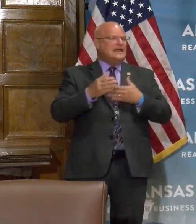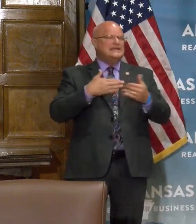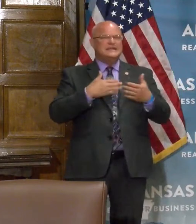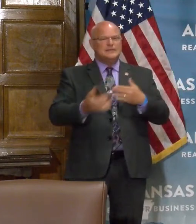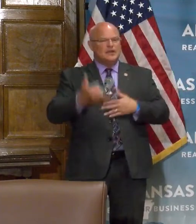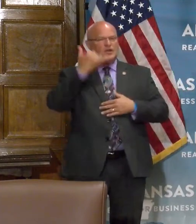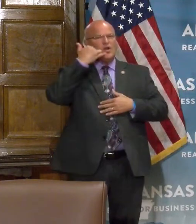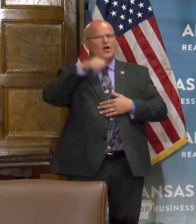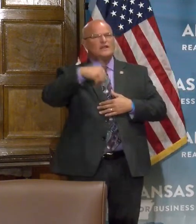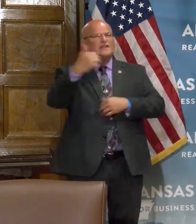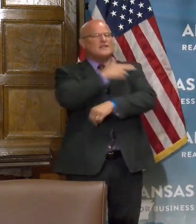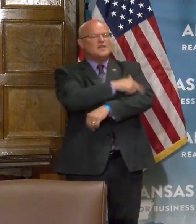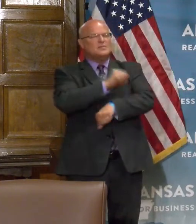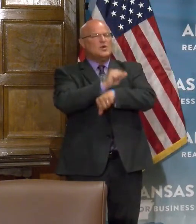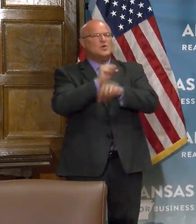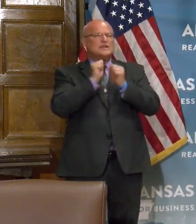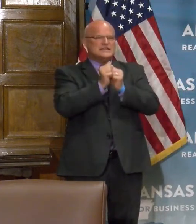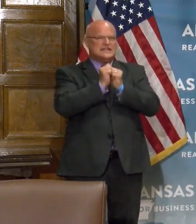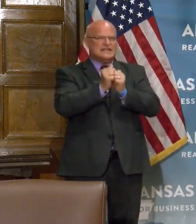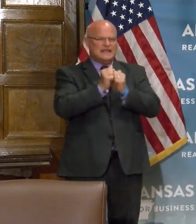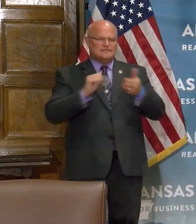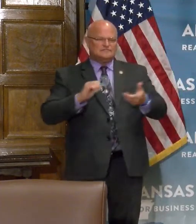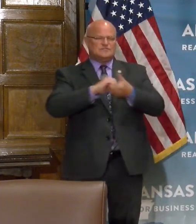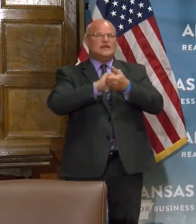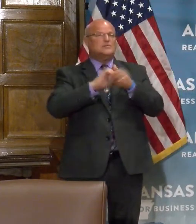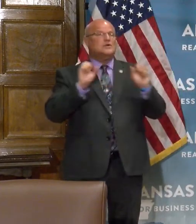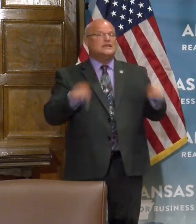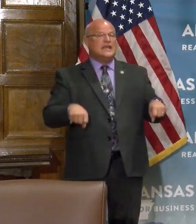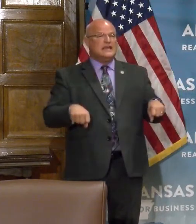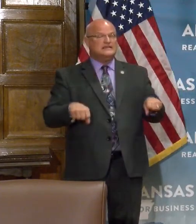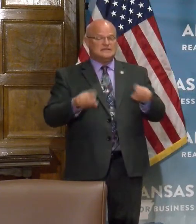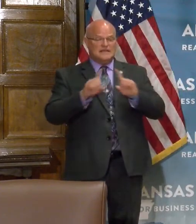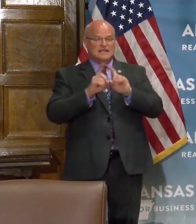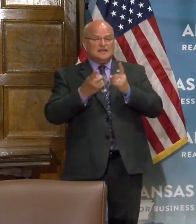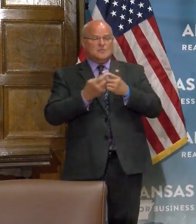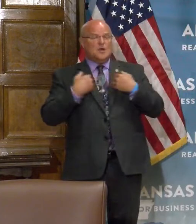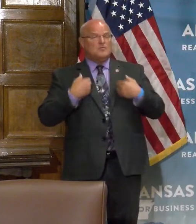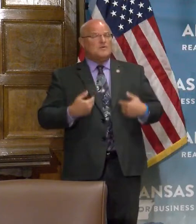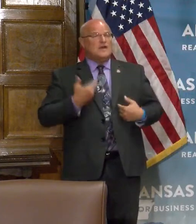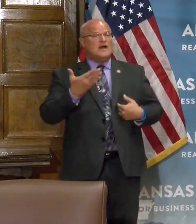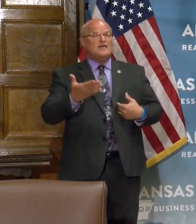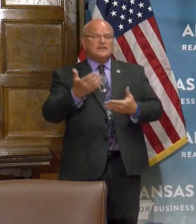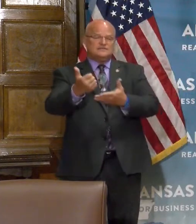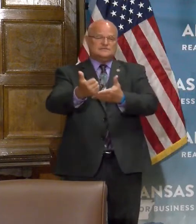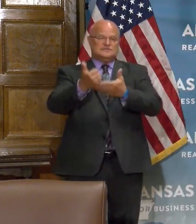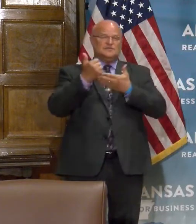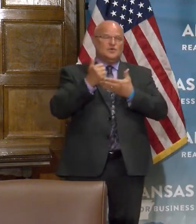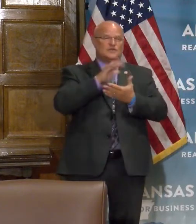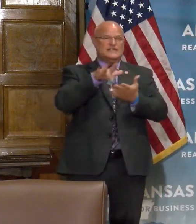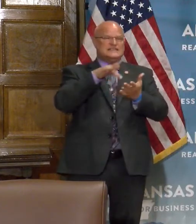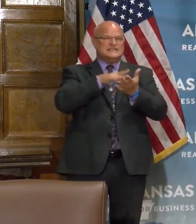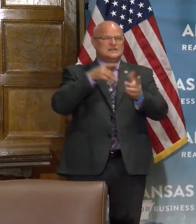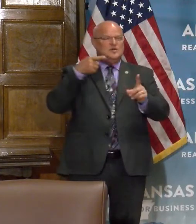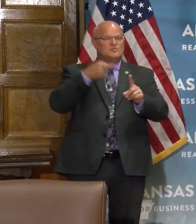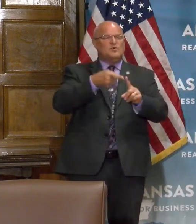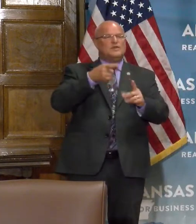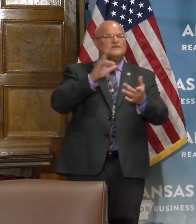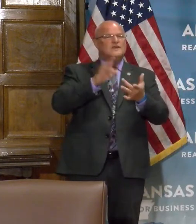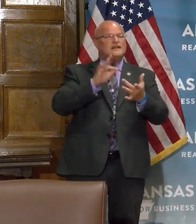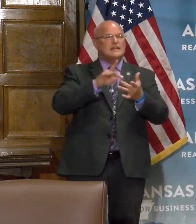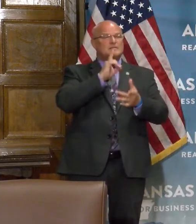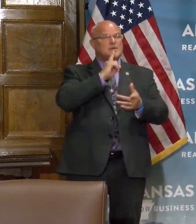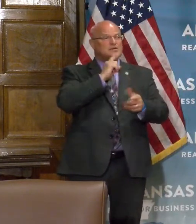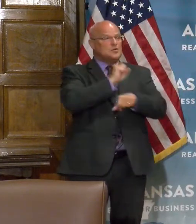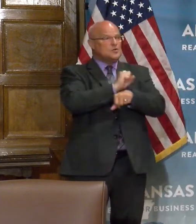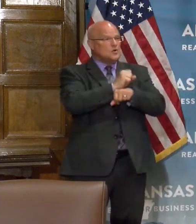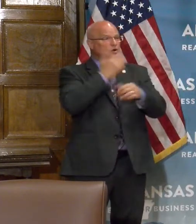calling one another and working together in a collaborative fashion. And the Department of Health, of course, is there to be that central point of contact for all of us to make sure that